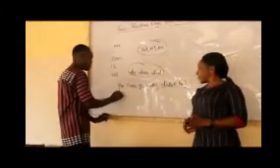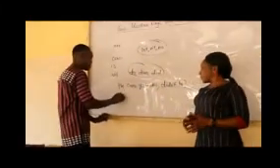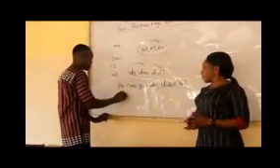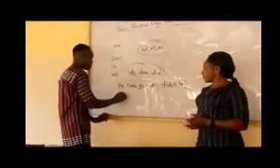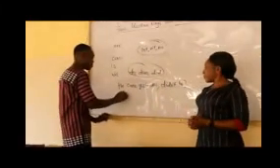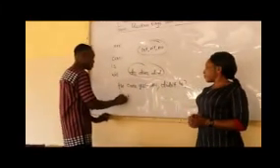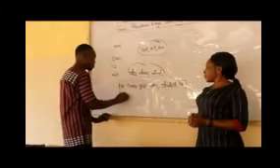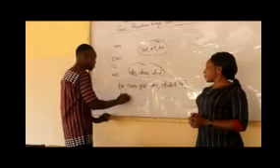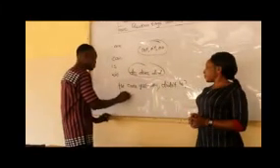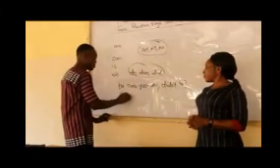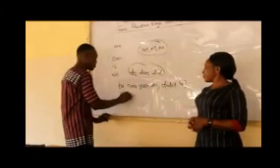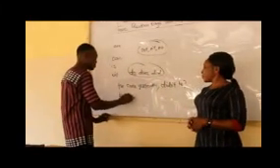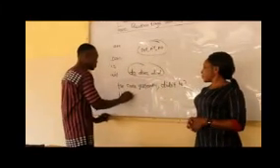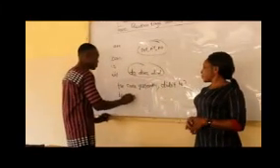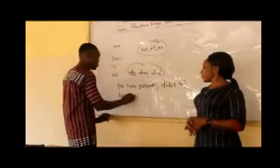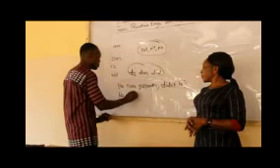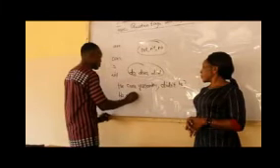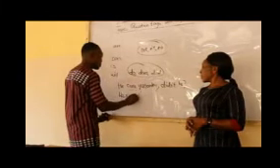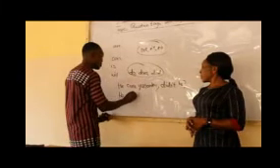He goes